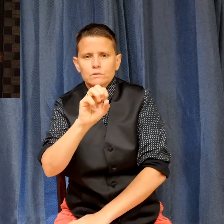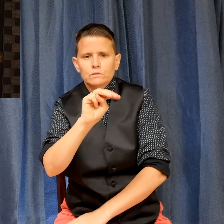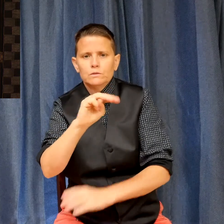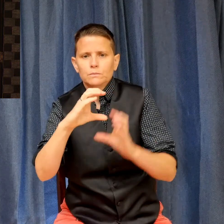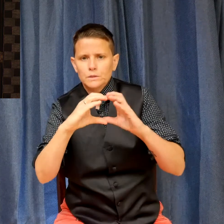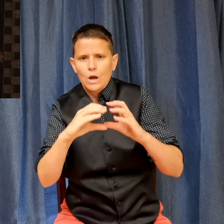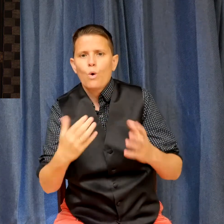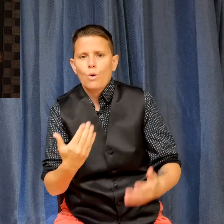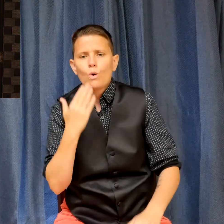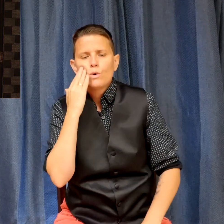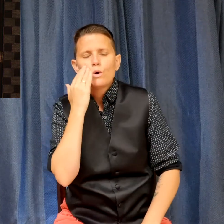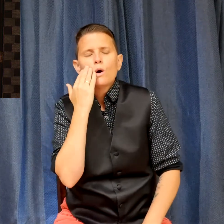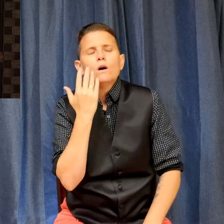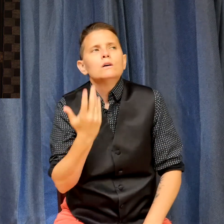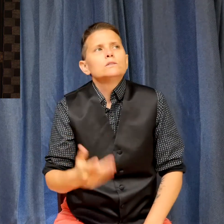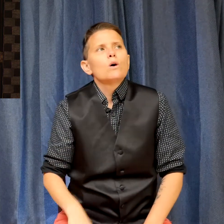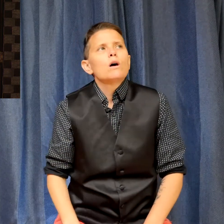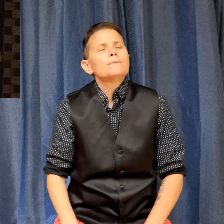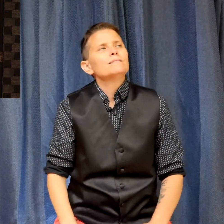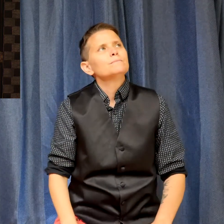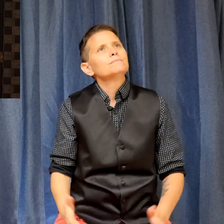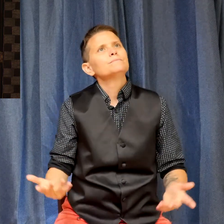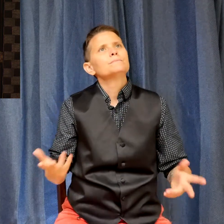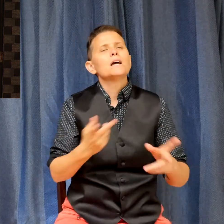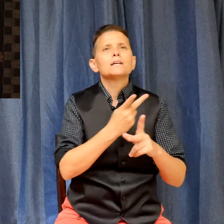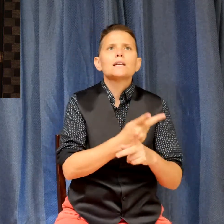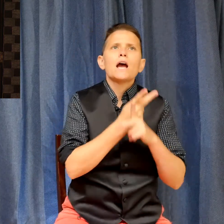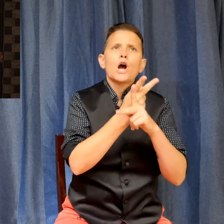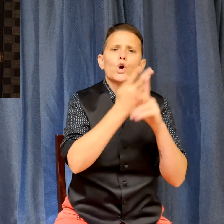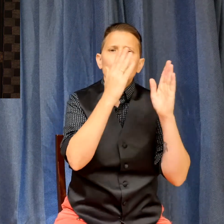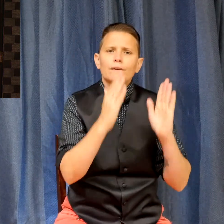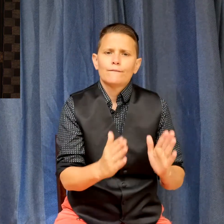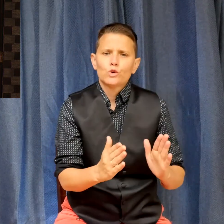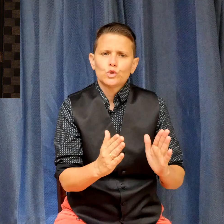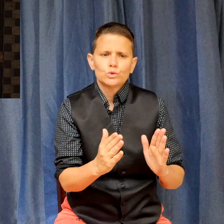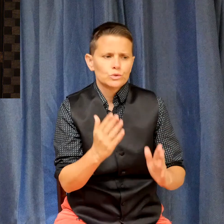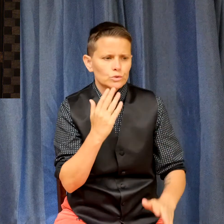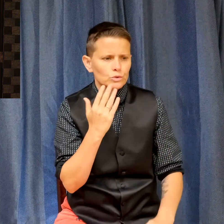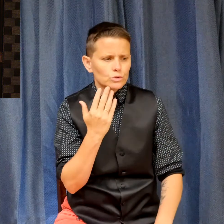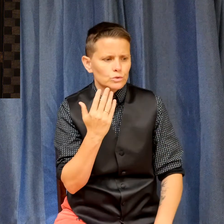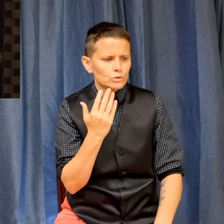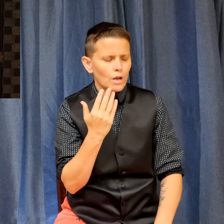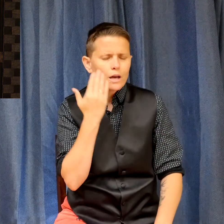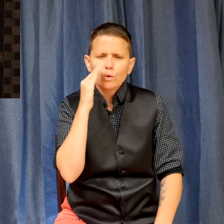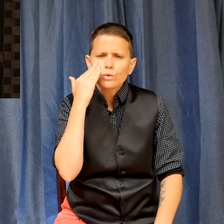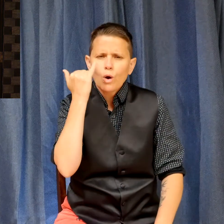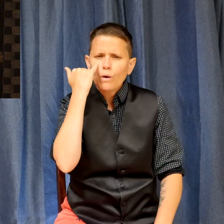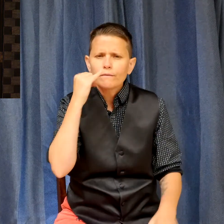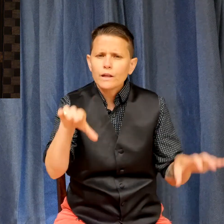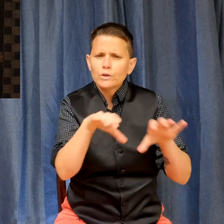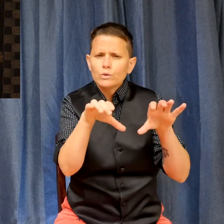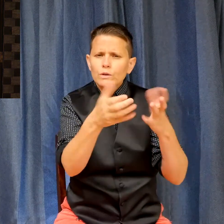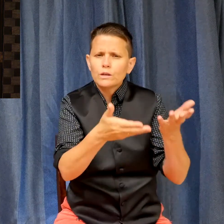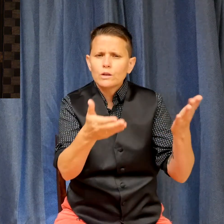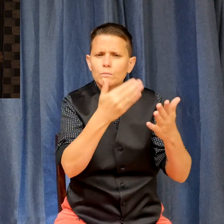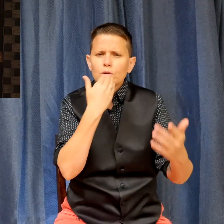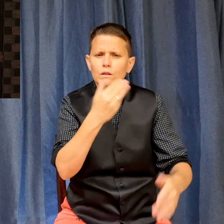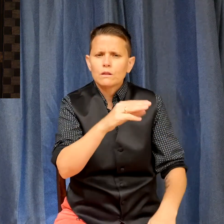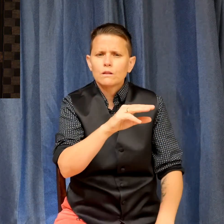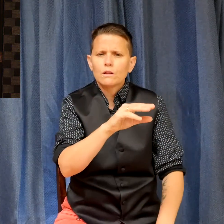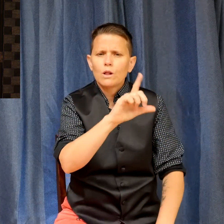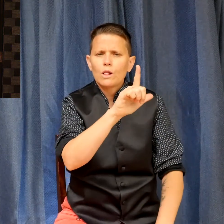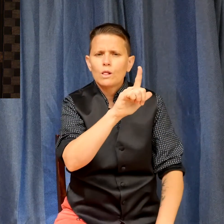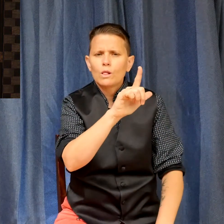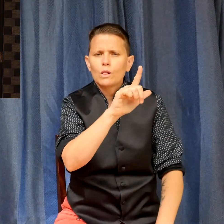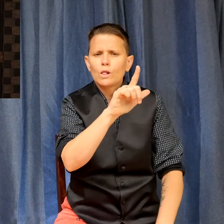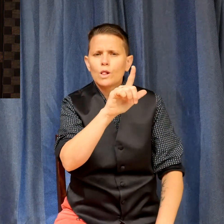by caregivers. They do a thing, I don't know if they do it here, in the Leukemia and Myeloma Society in Denver,